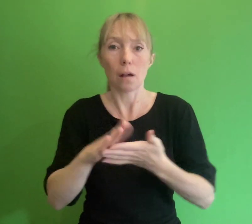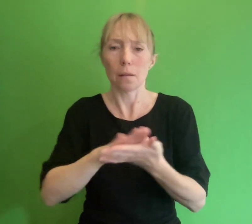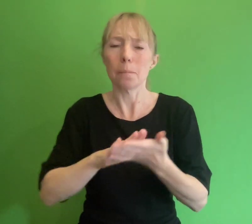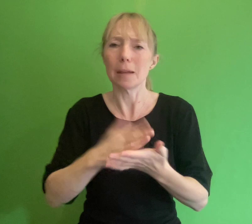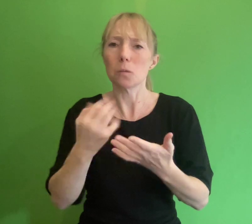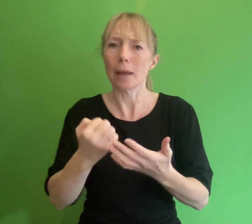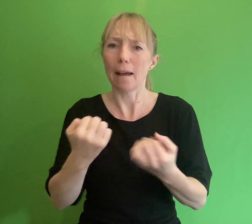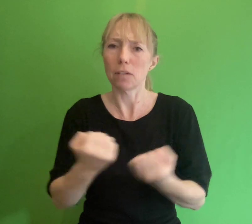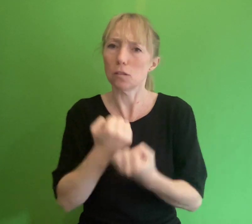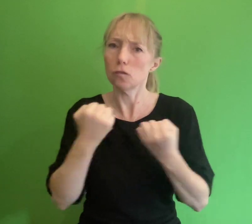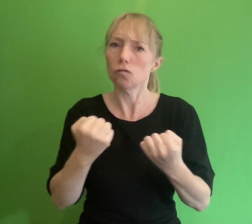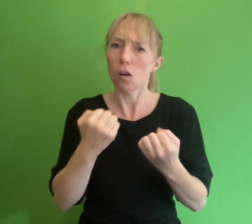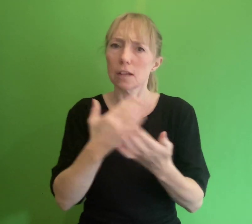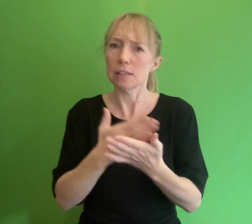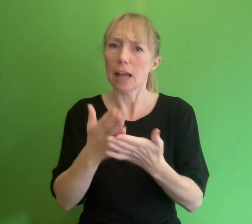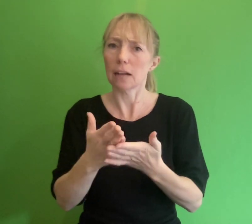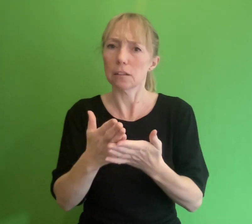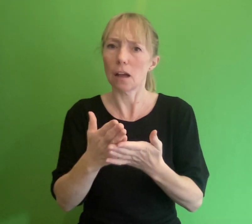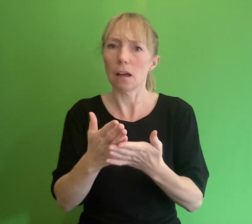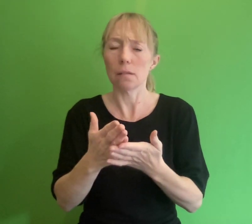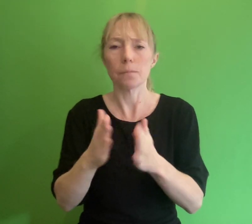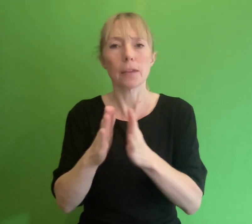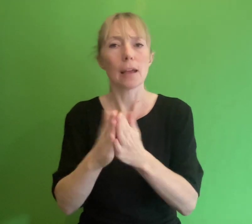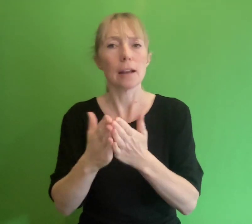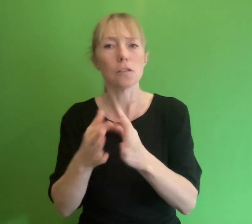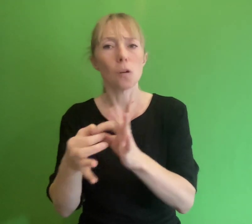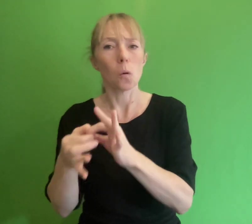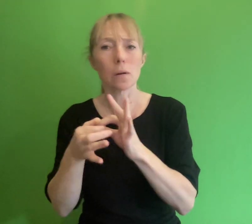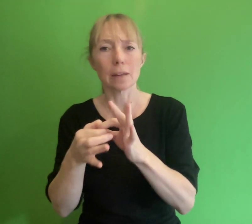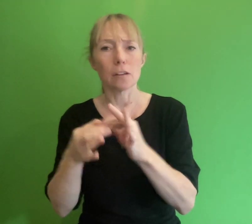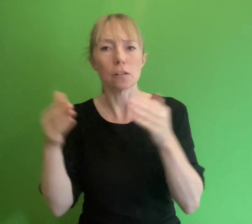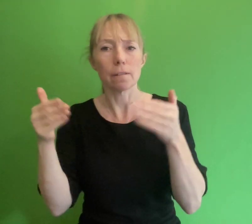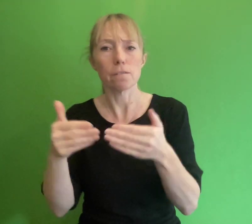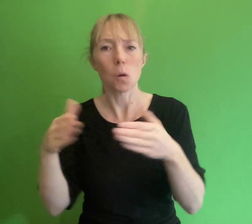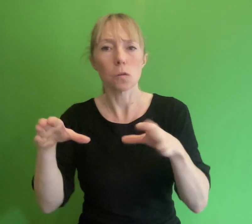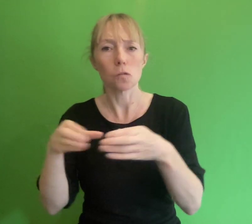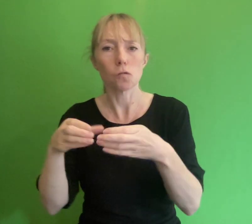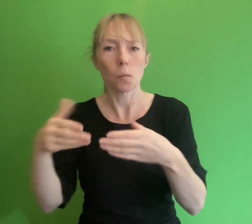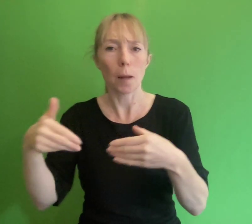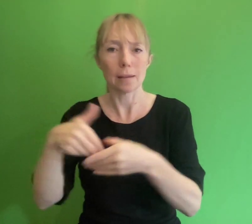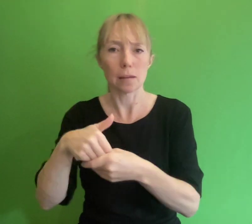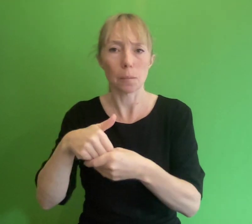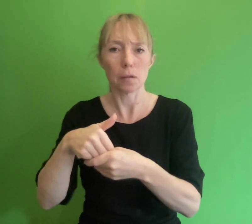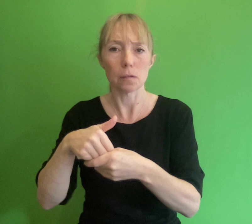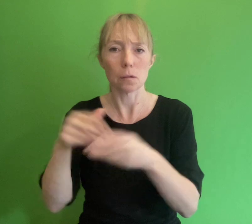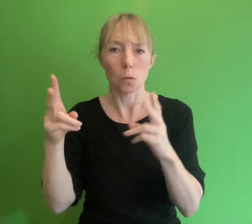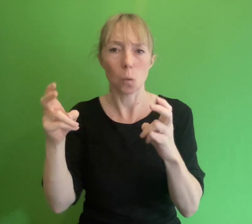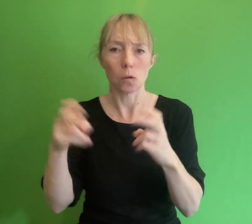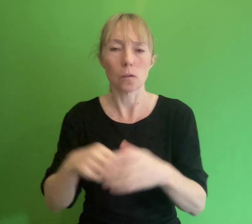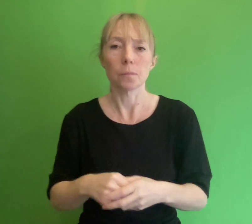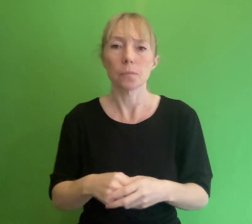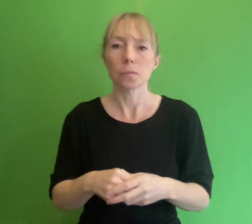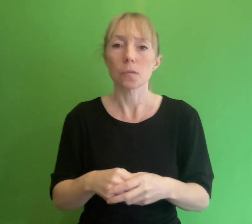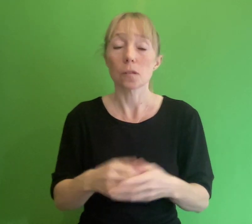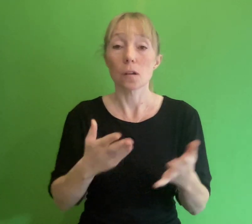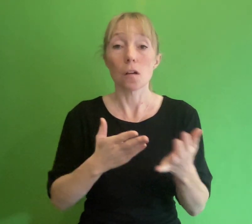ultimately. Literature Organisations Focus Group Participant. Through access to literature, we have